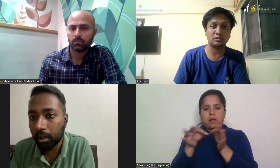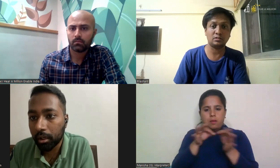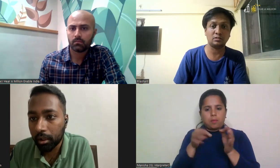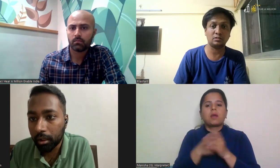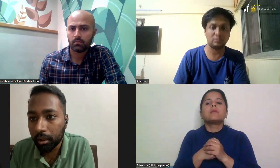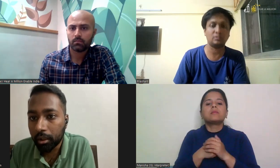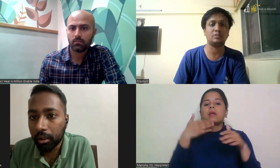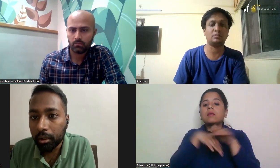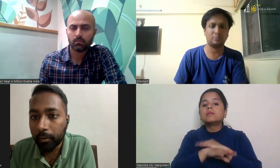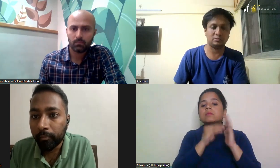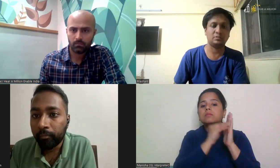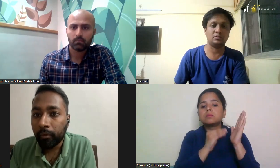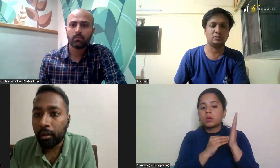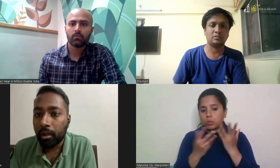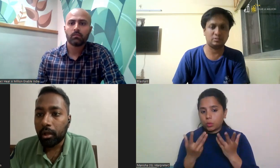that